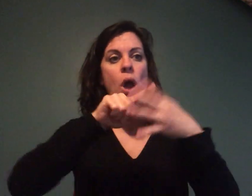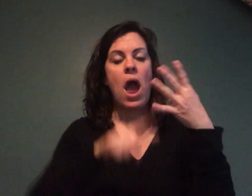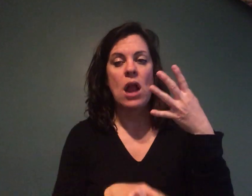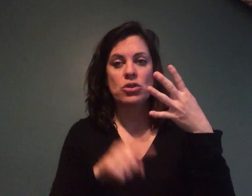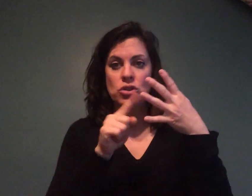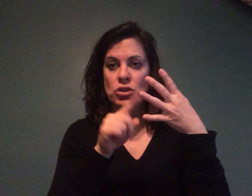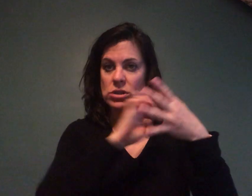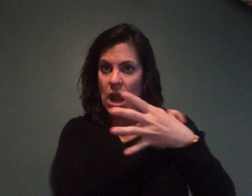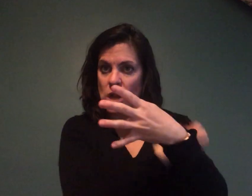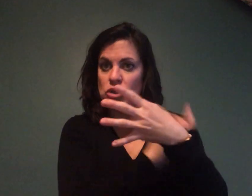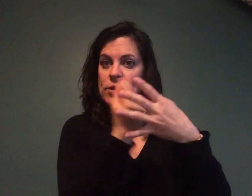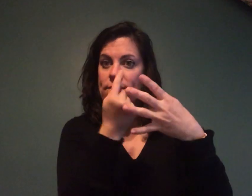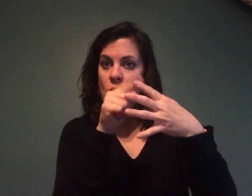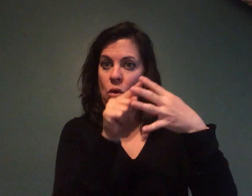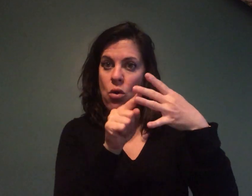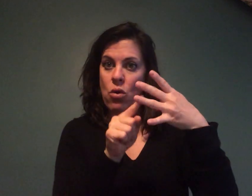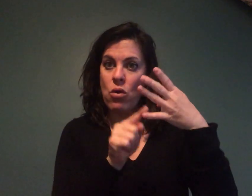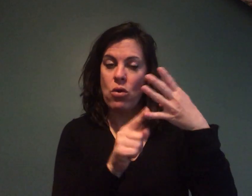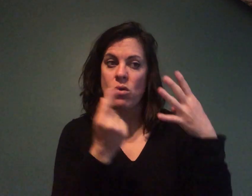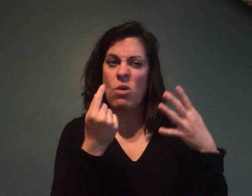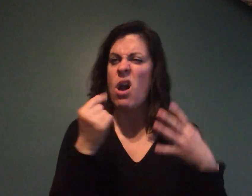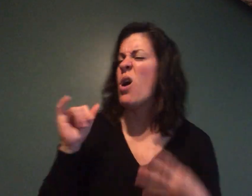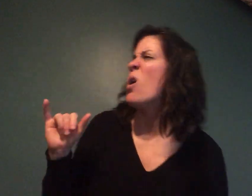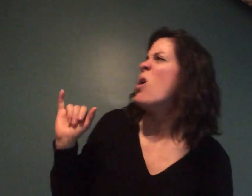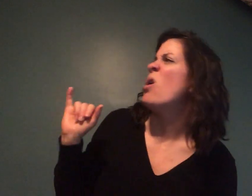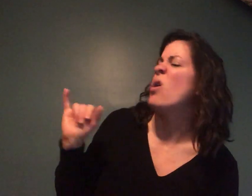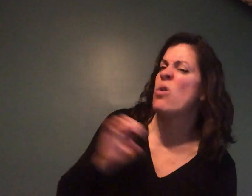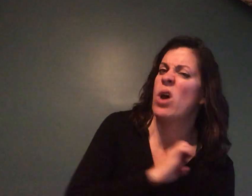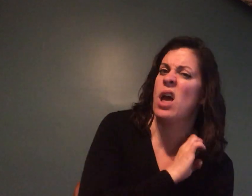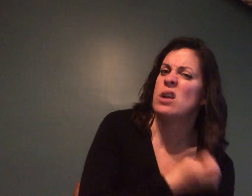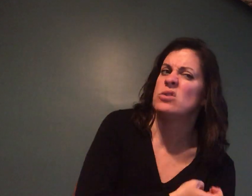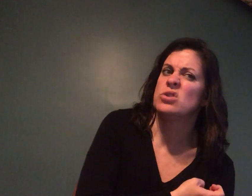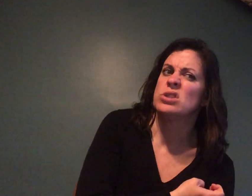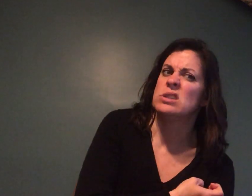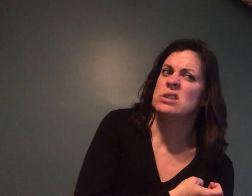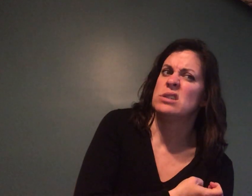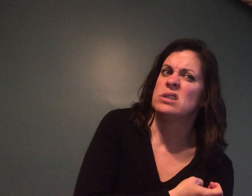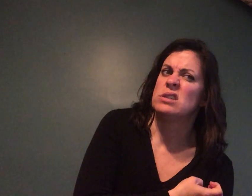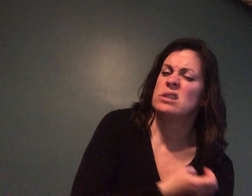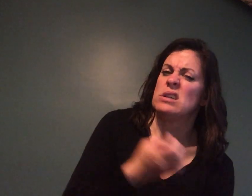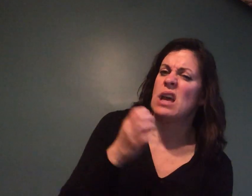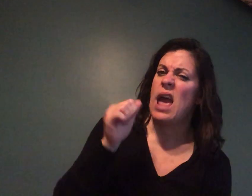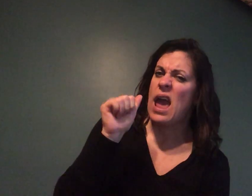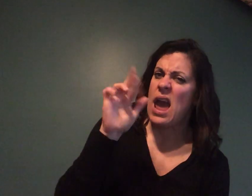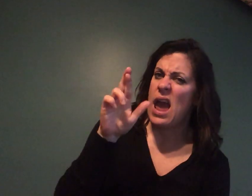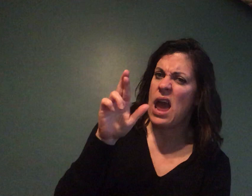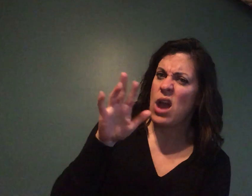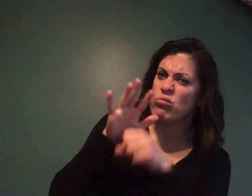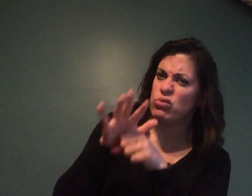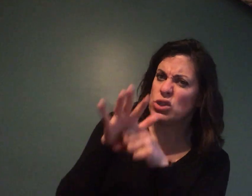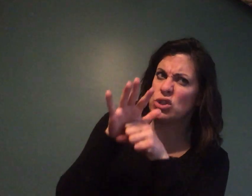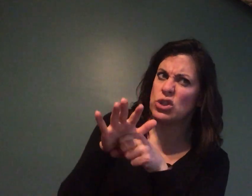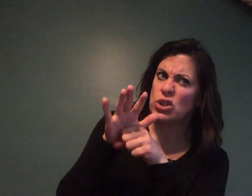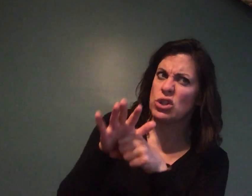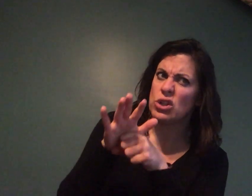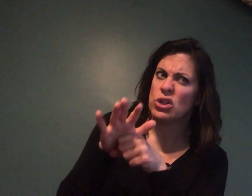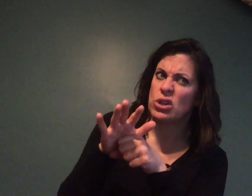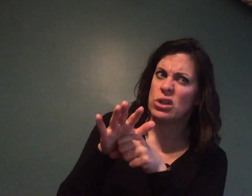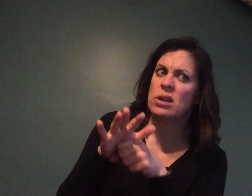The air pressure, right? That's one of them. You're right. Pneumatic. Look at here. The four main energies